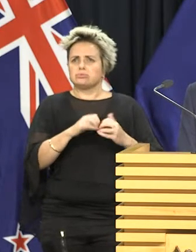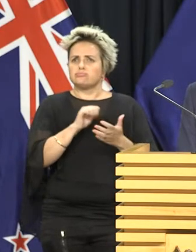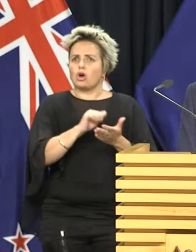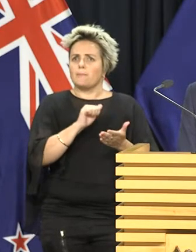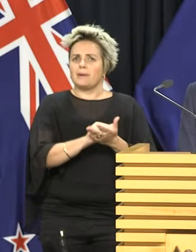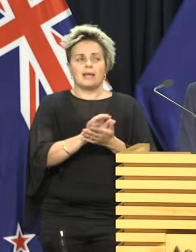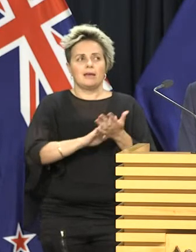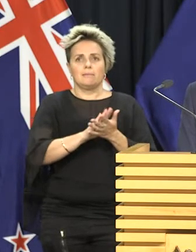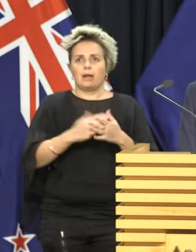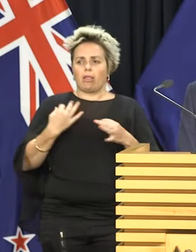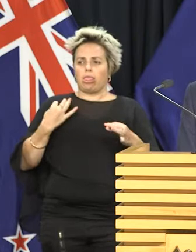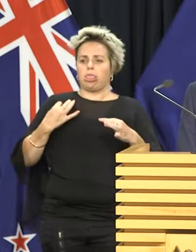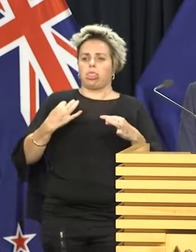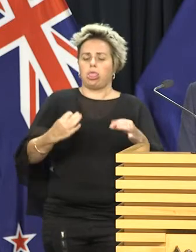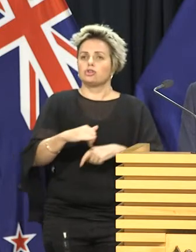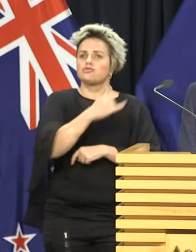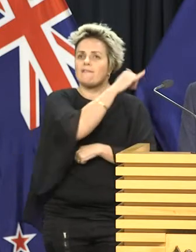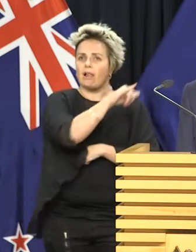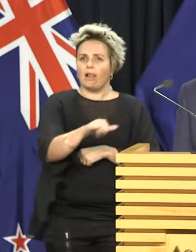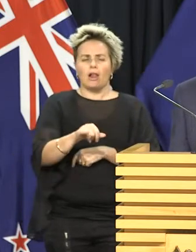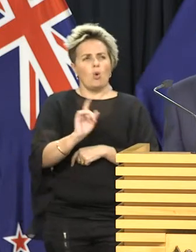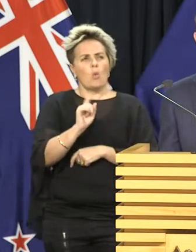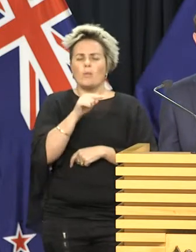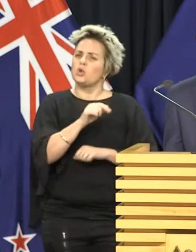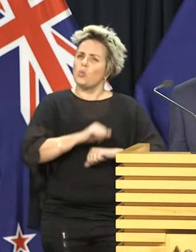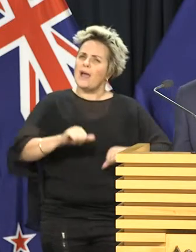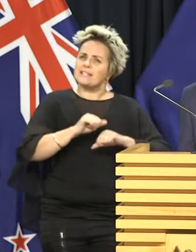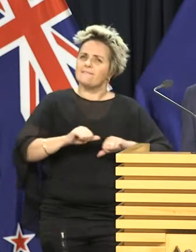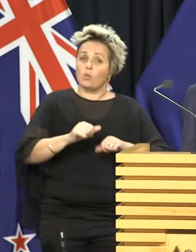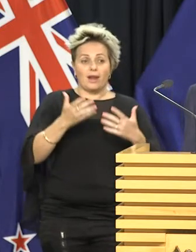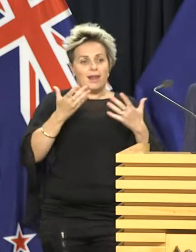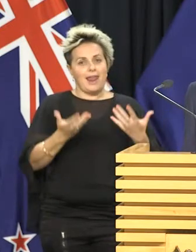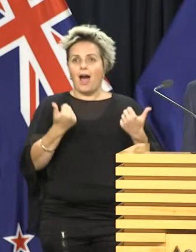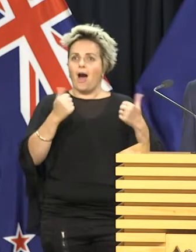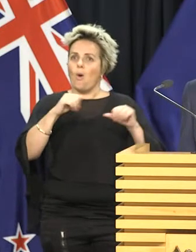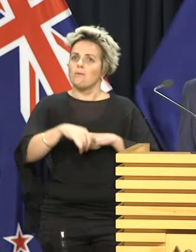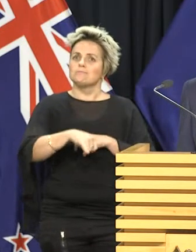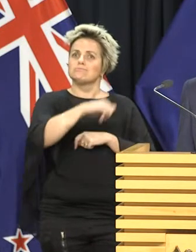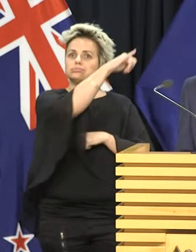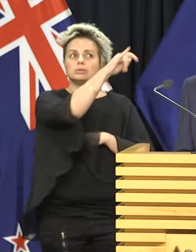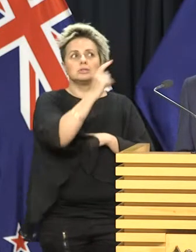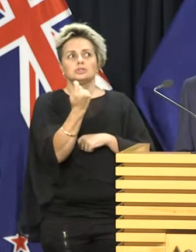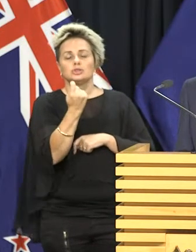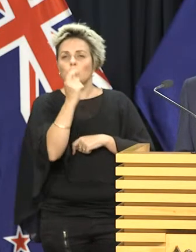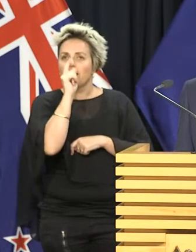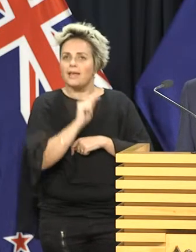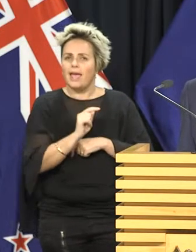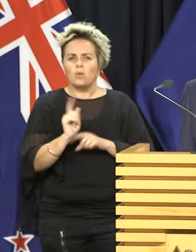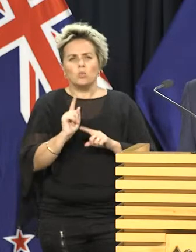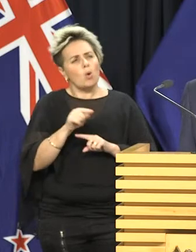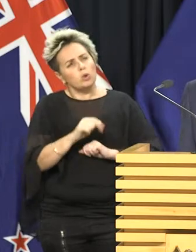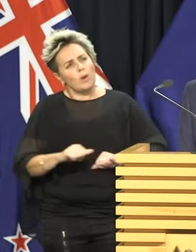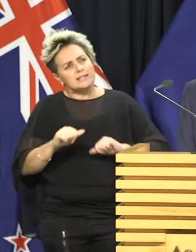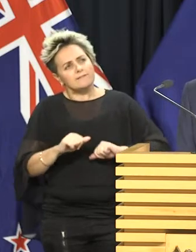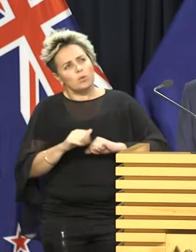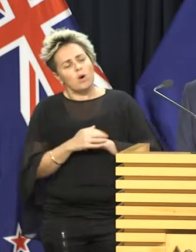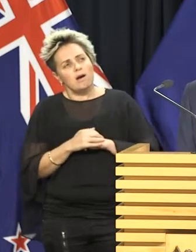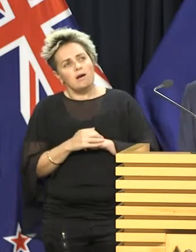last things to come online? What were you waiting for? What was the last piece of the puzzle to tick it off? The